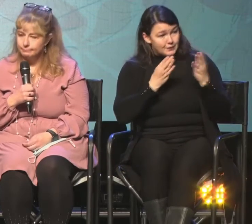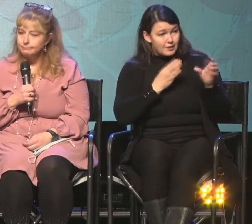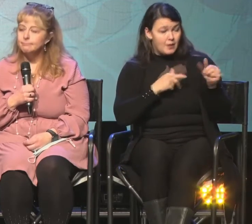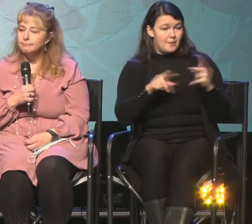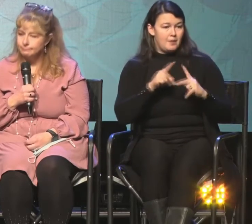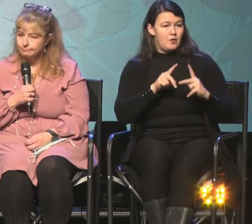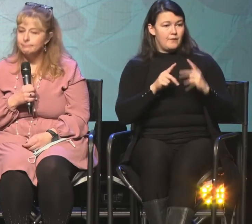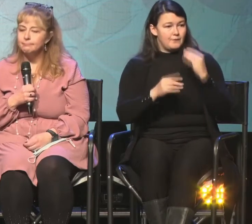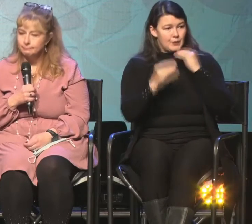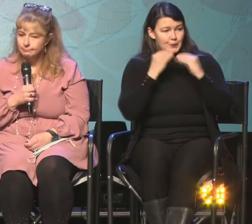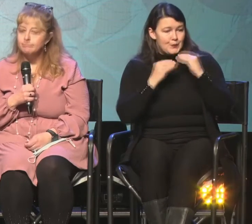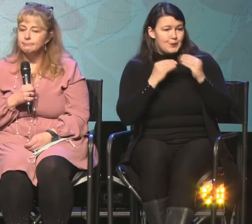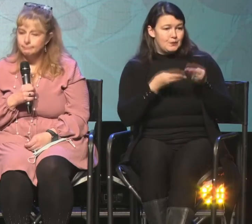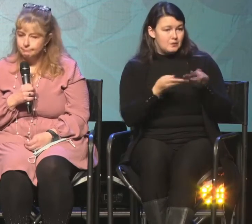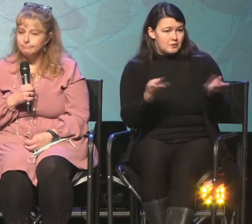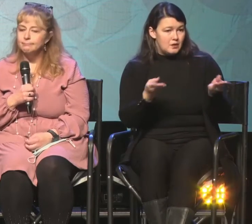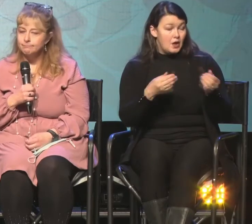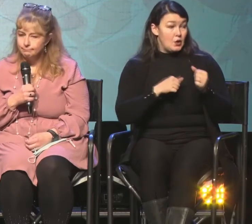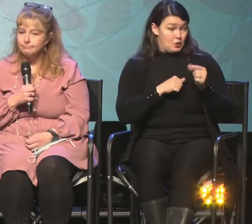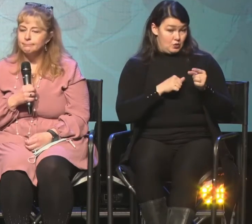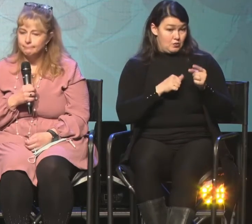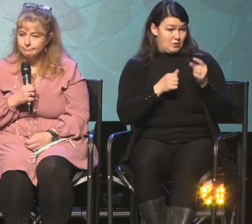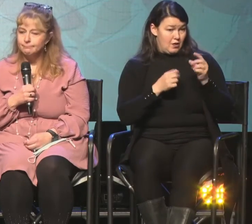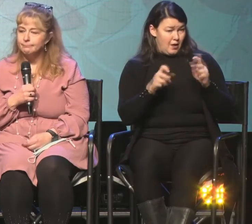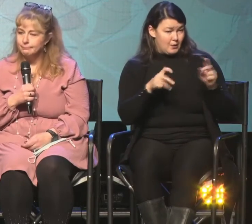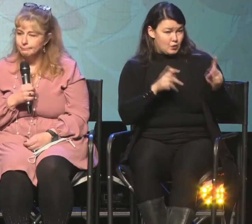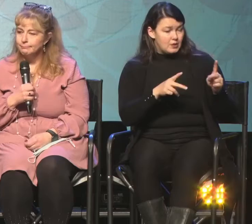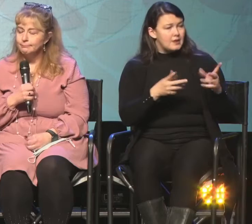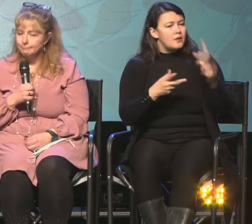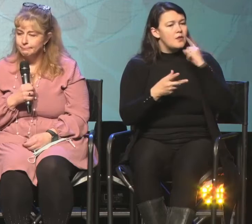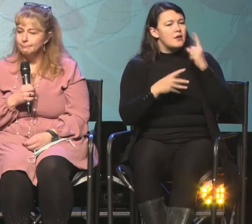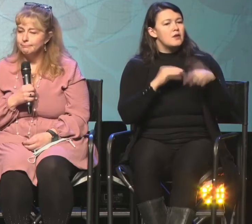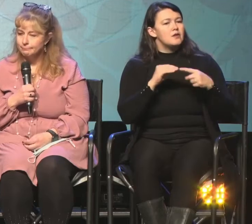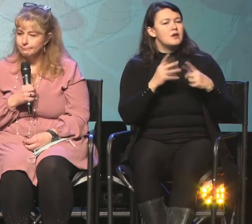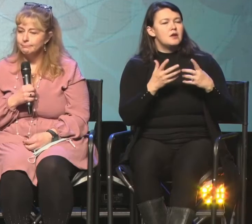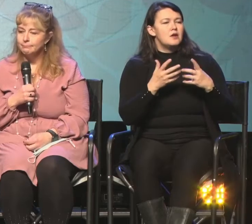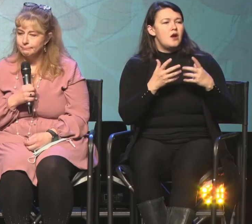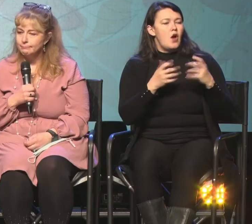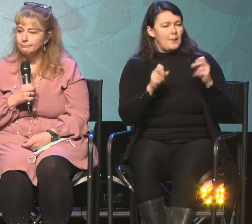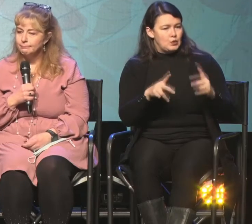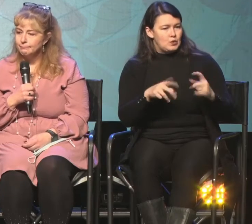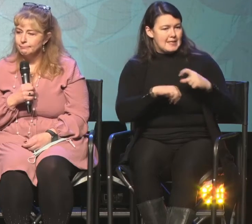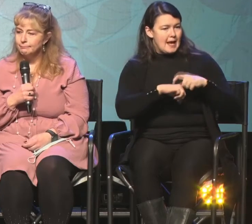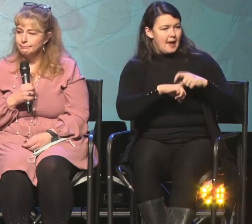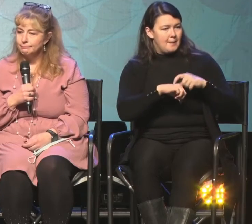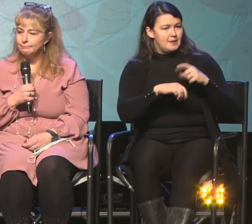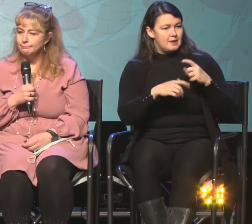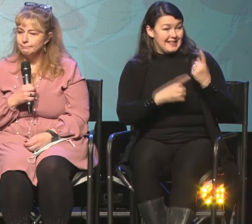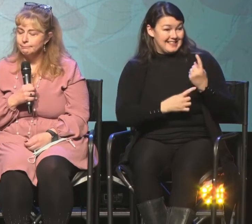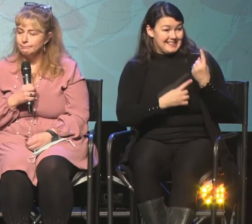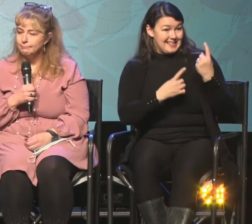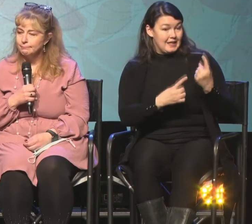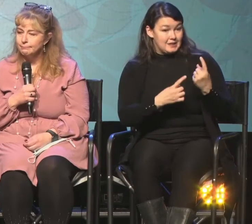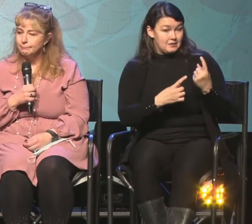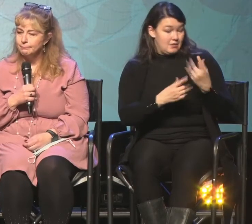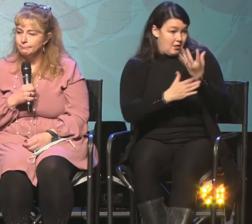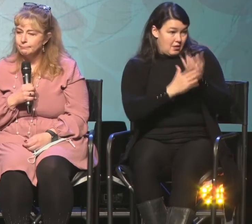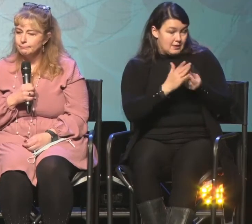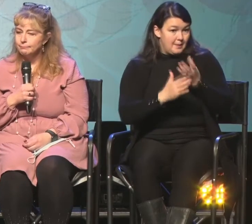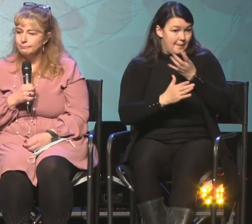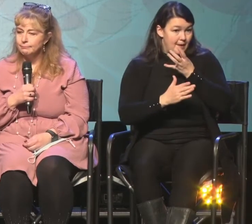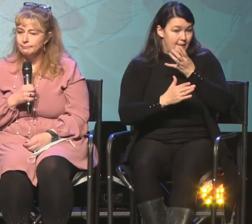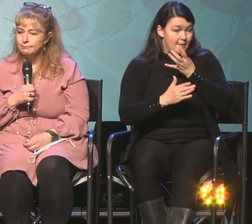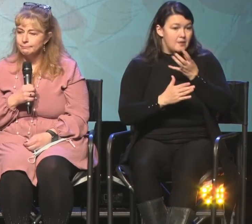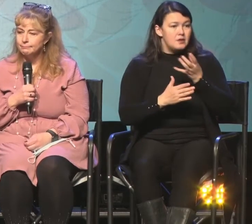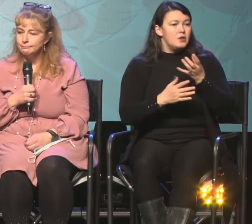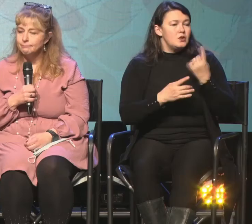food, like you see those opportunities. Can you think of an opportunity, a time where you were like, since this tragedy happened, where it's been like, we're going to